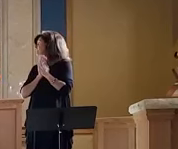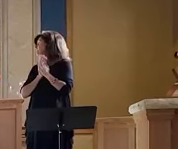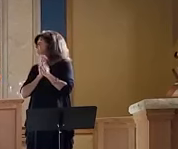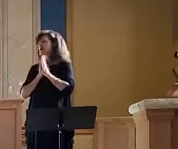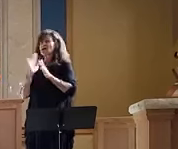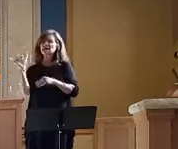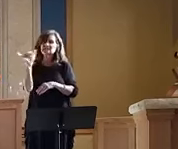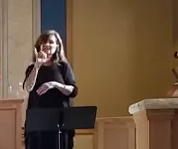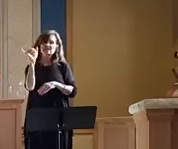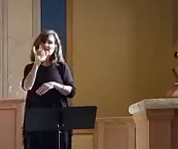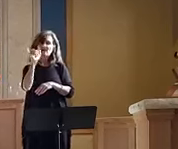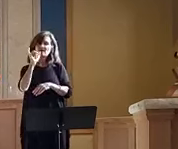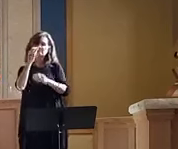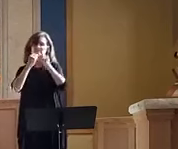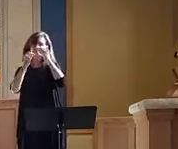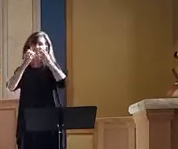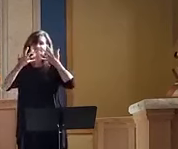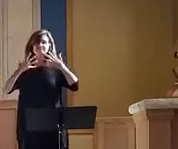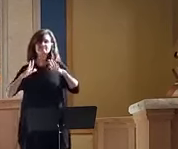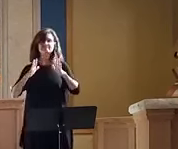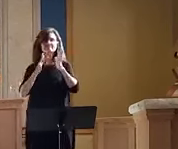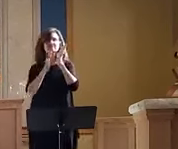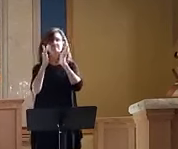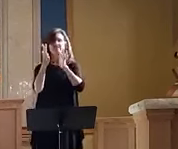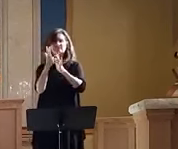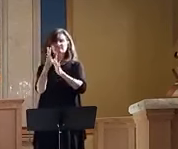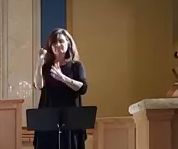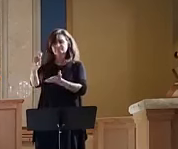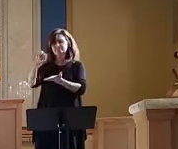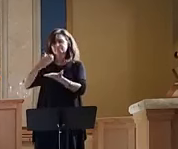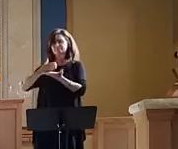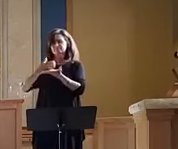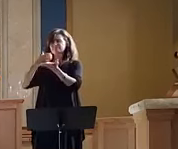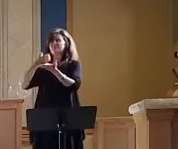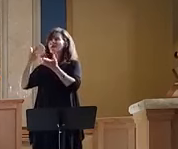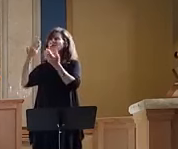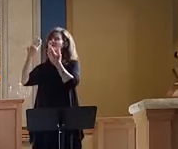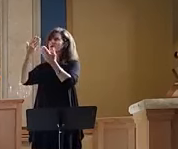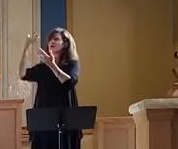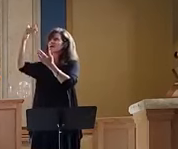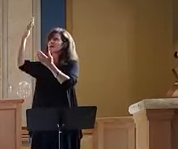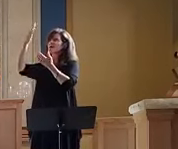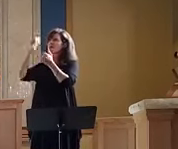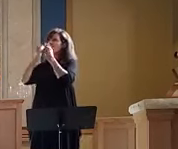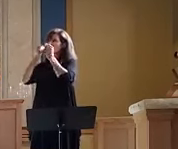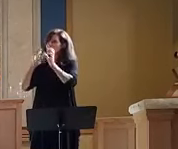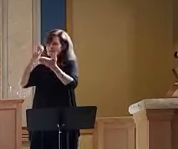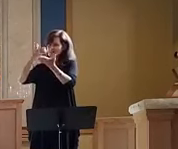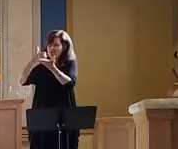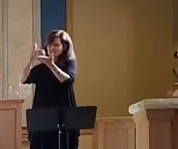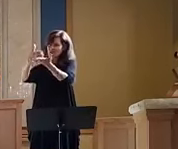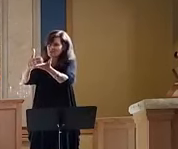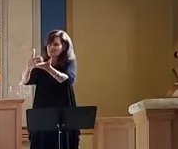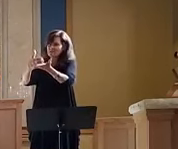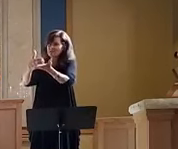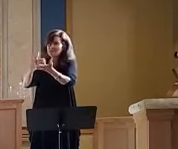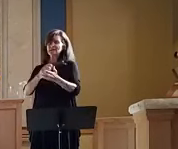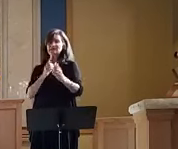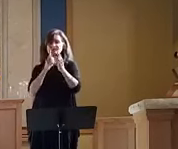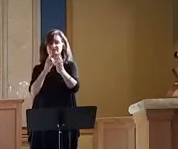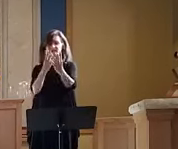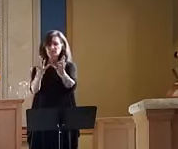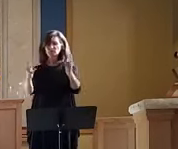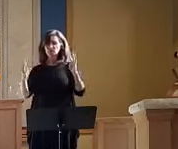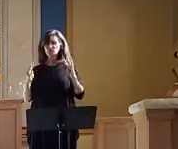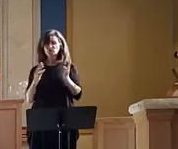In a similar way, when supper was ended, he took the chalice, and giving you thanks, he said the blessing, and gave the chalice to